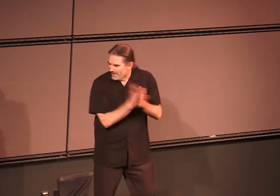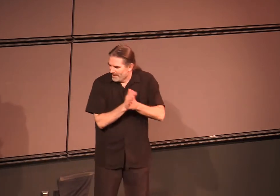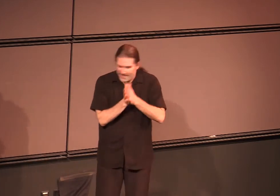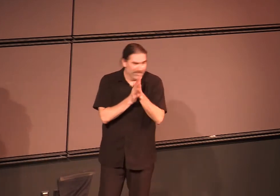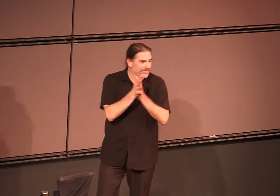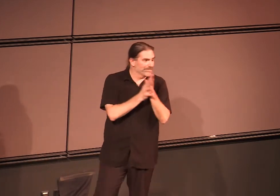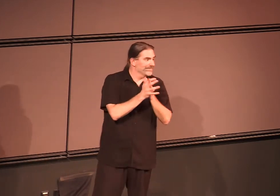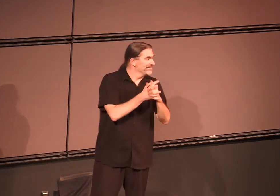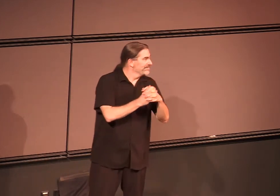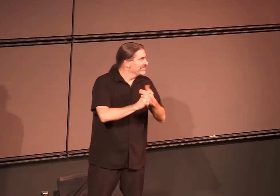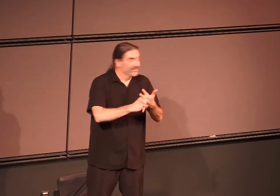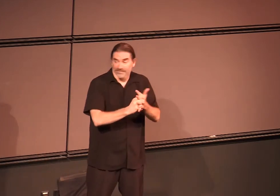Okay.